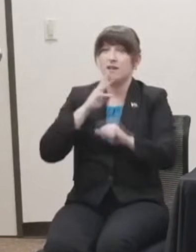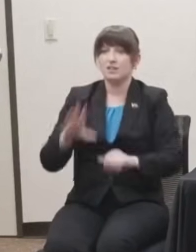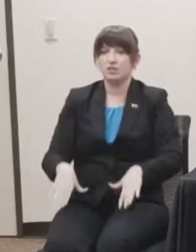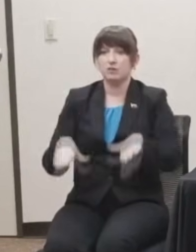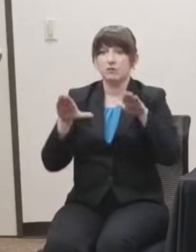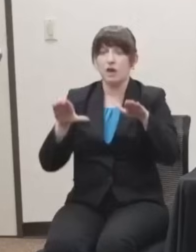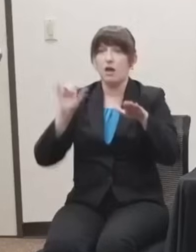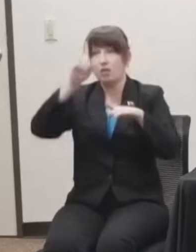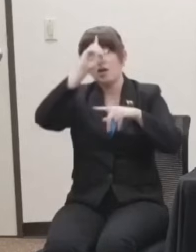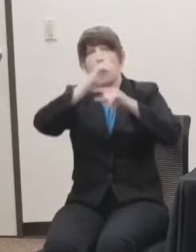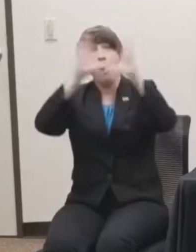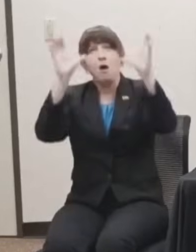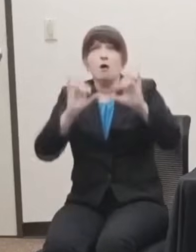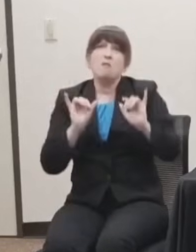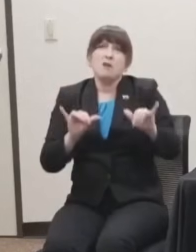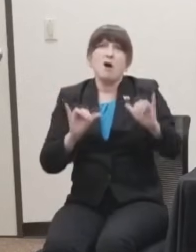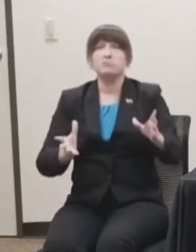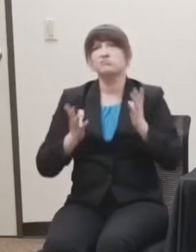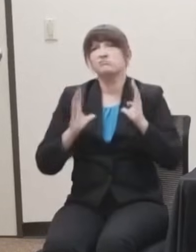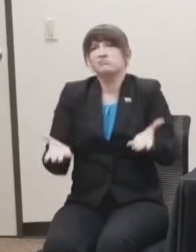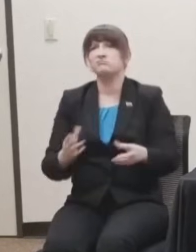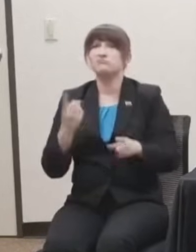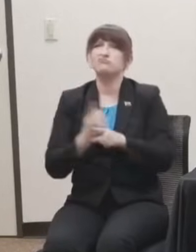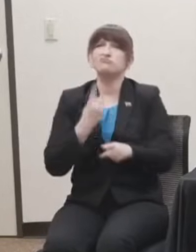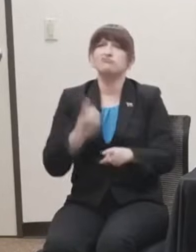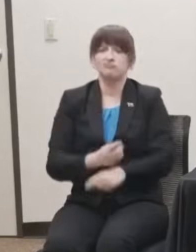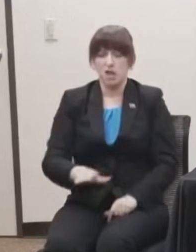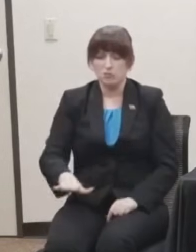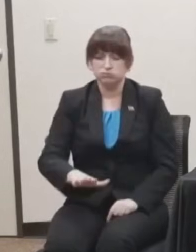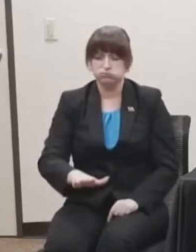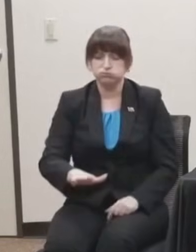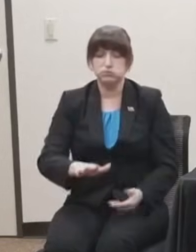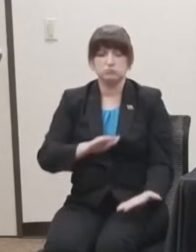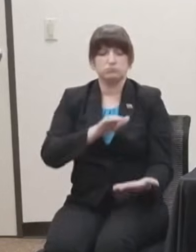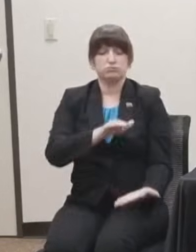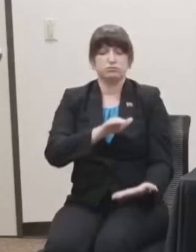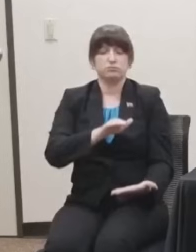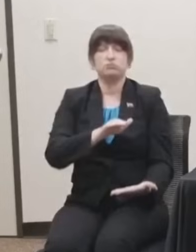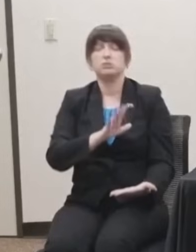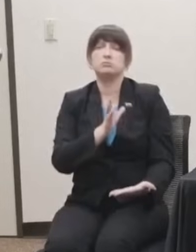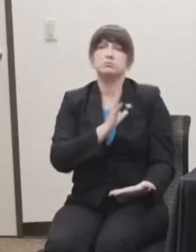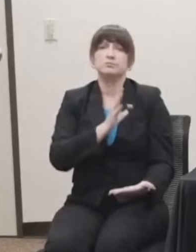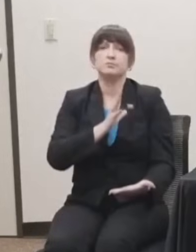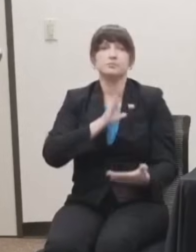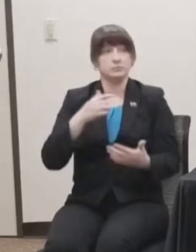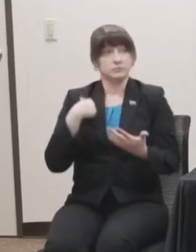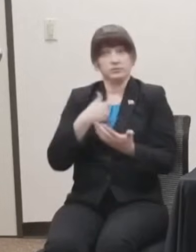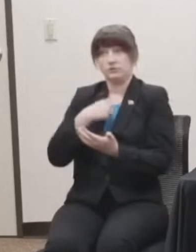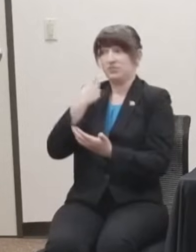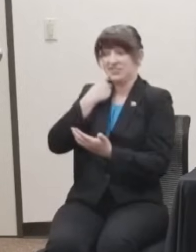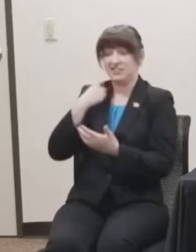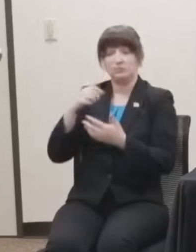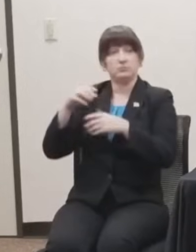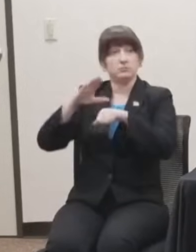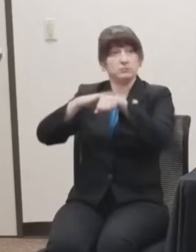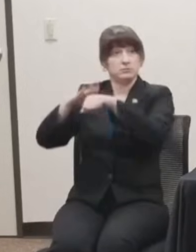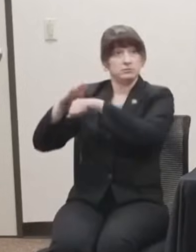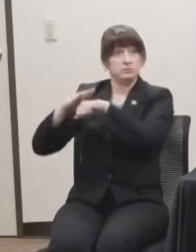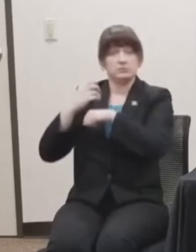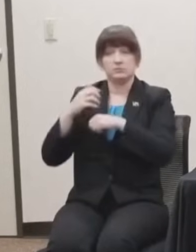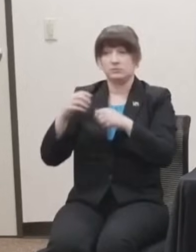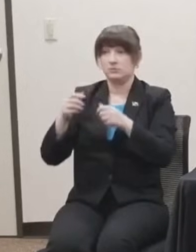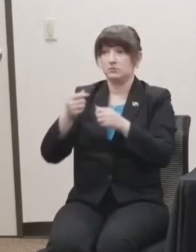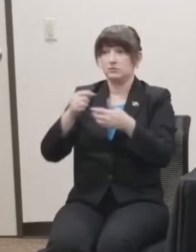be, because they deal with flash floods all the time. Just like I put people on notice in these regions of Texas right now. There's